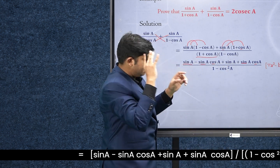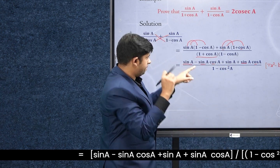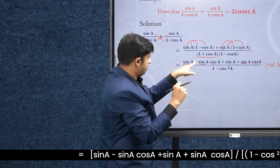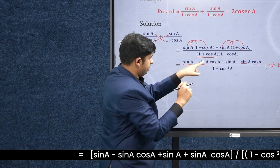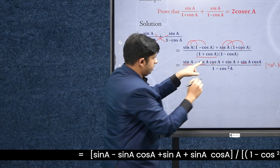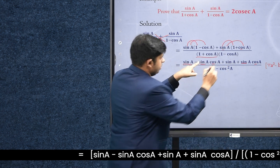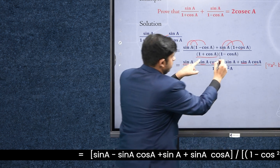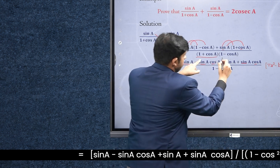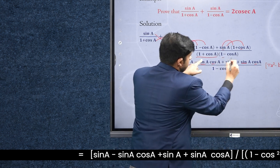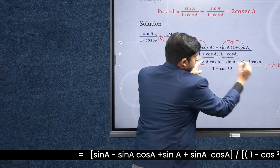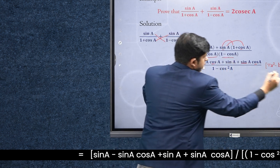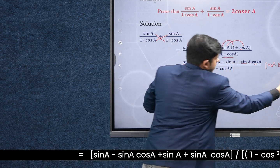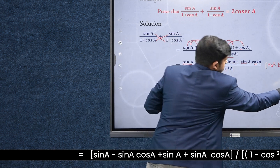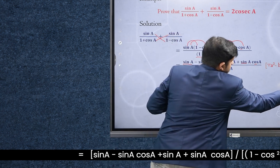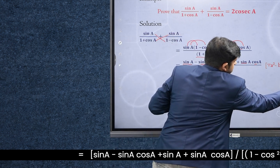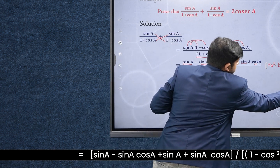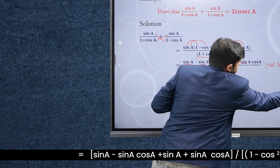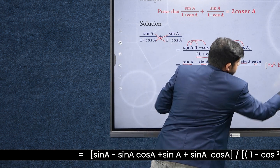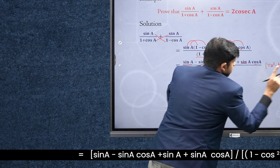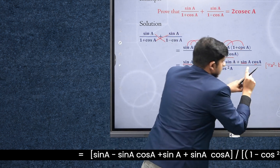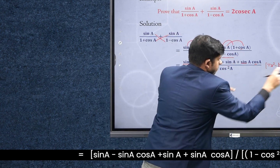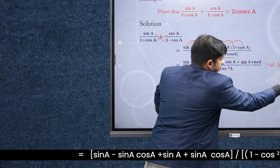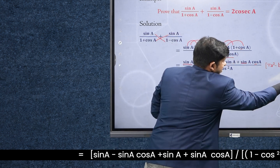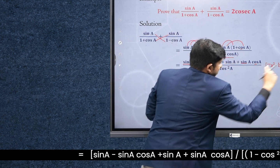plus sin A plus sin A into cos A by 1 minus cos square A.